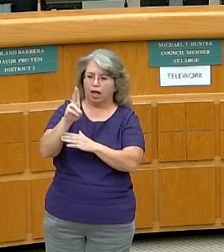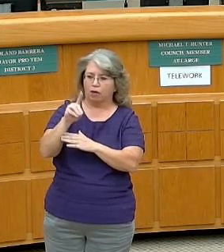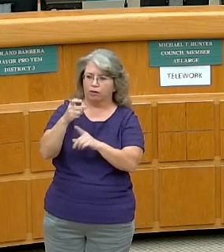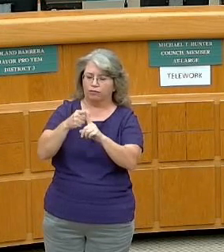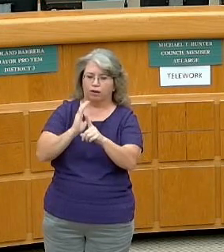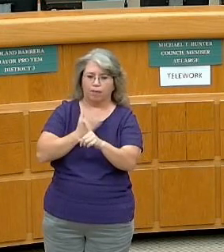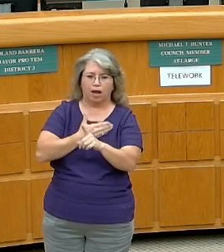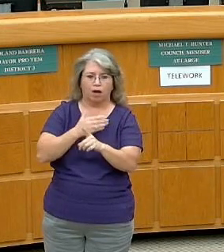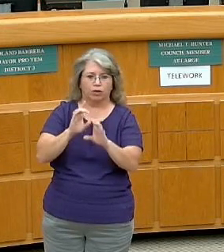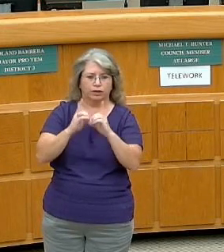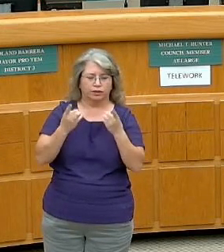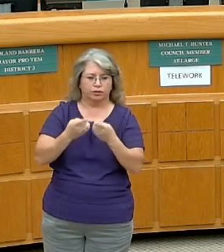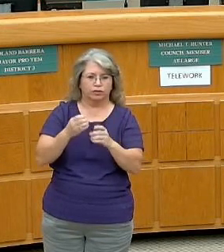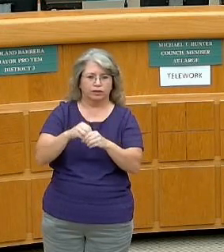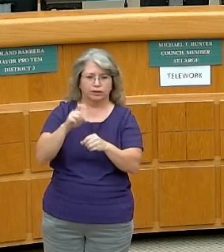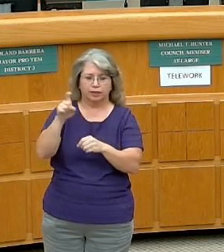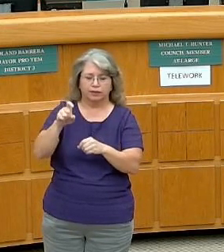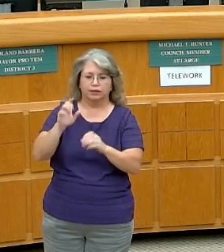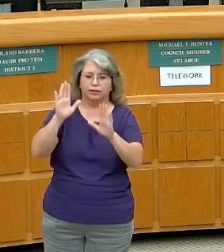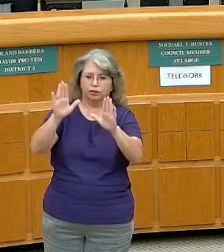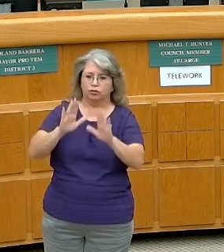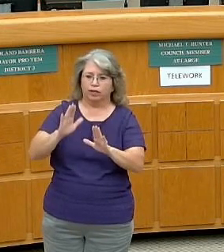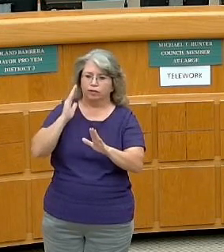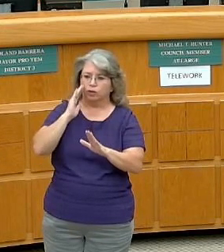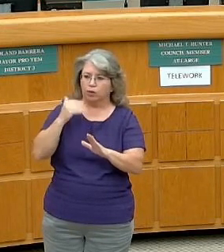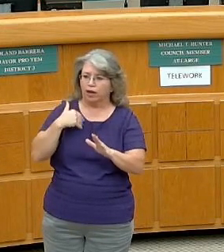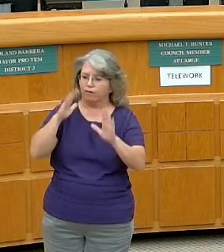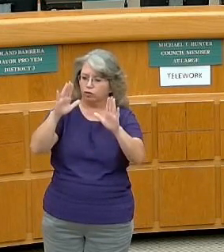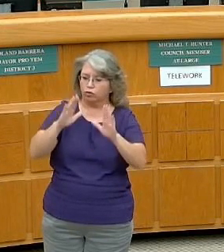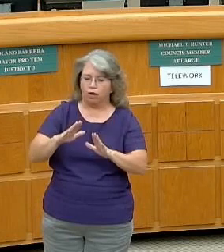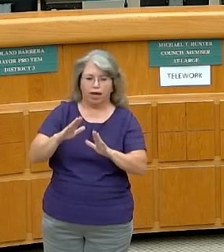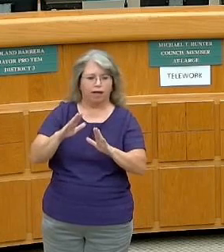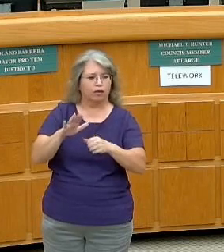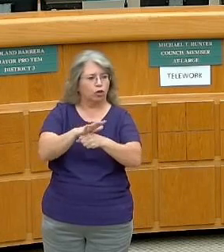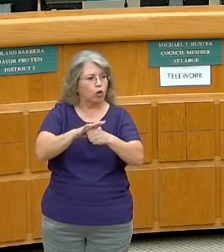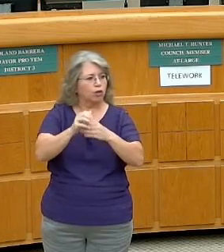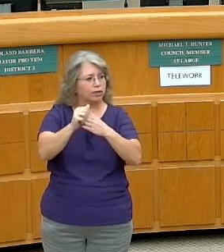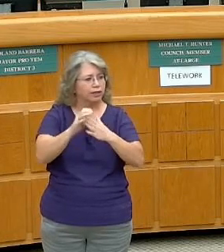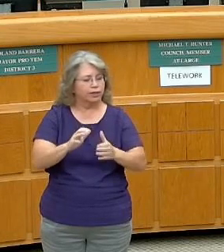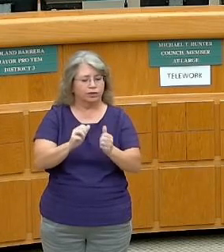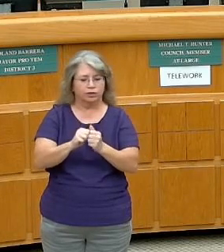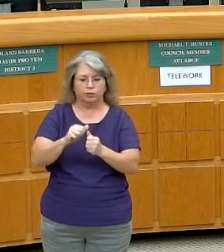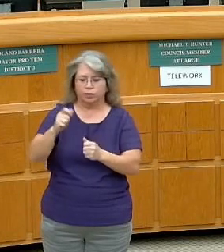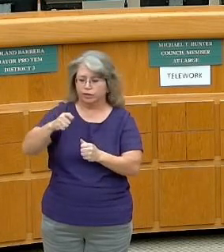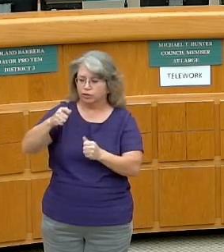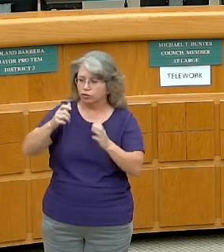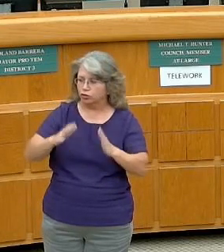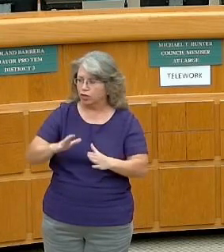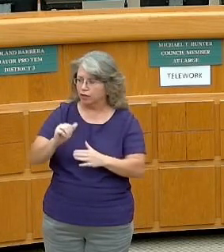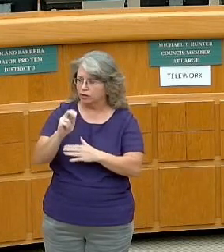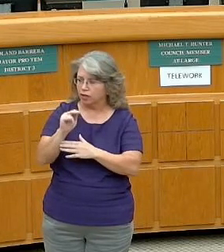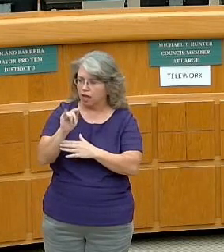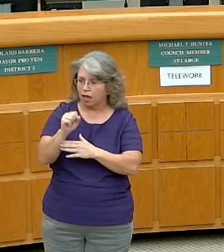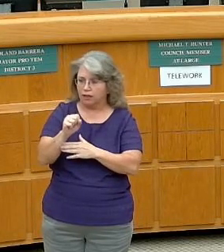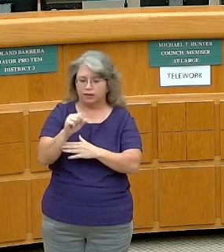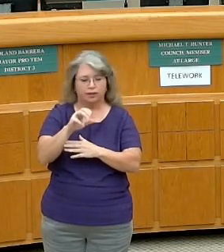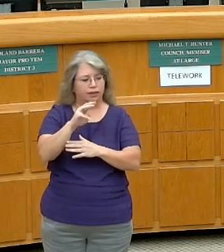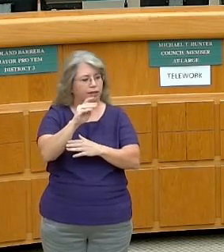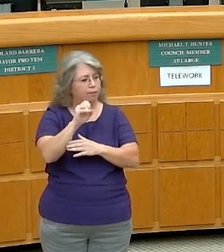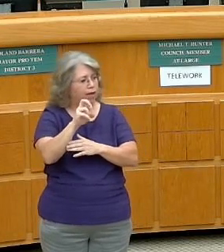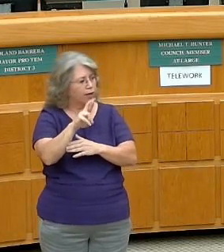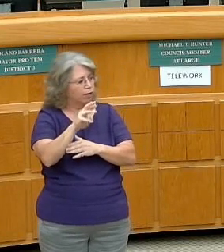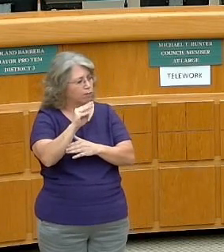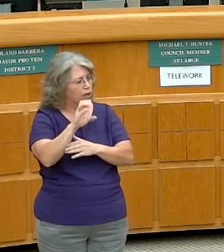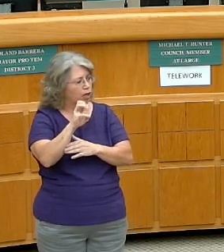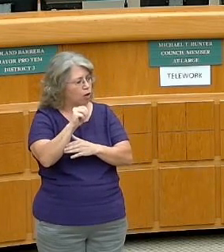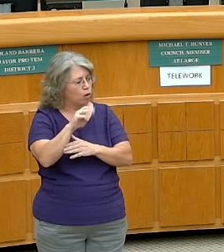to know we have great local leaders here with Judge Canales and Mayor McComb, but it's also rewarding and